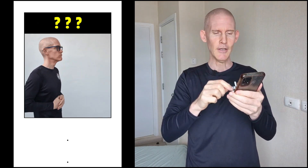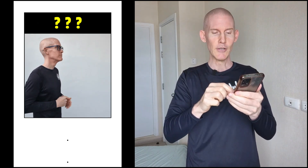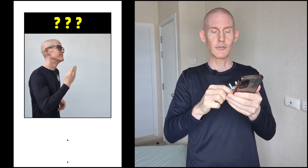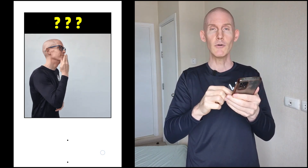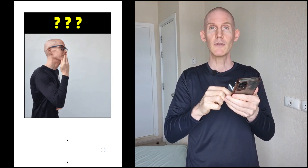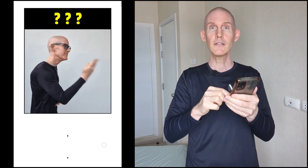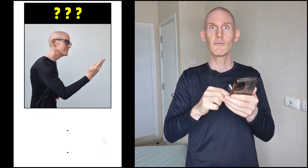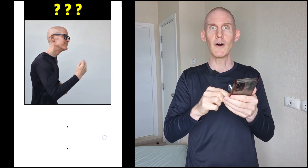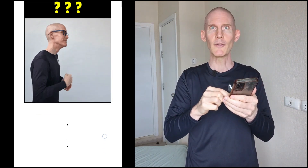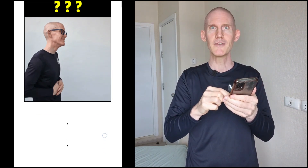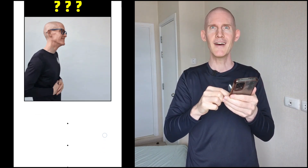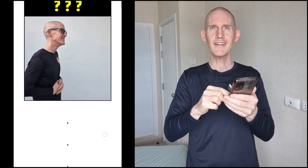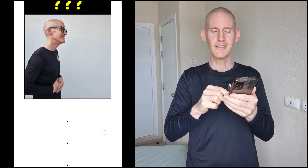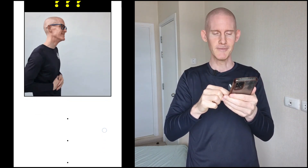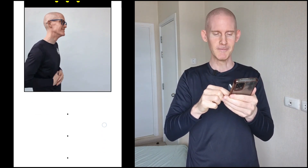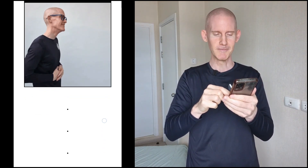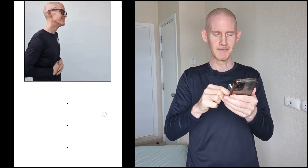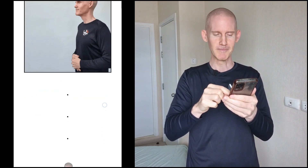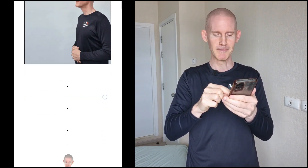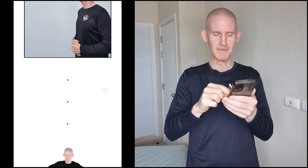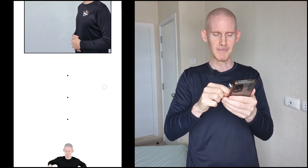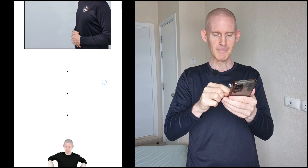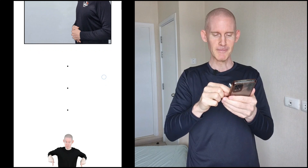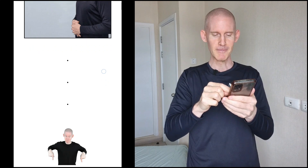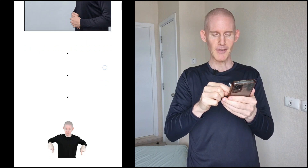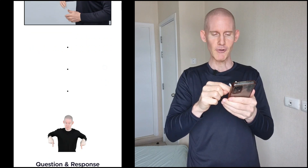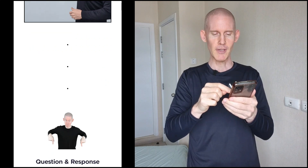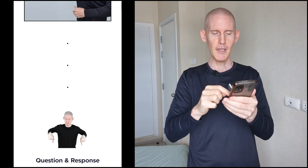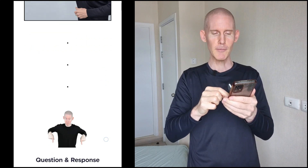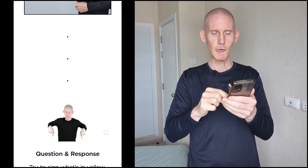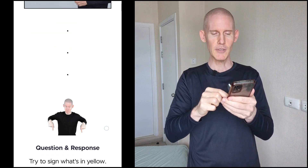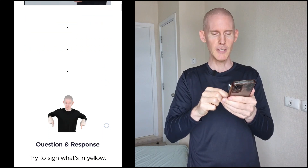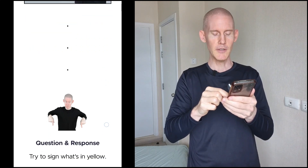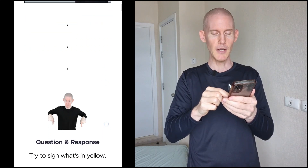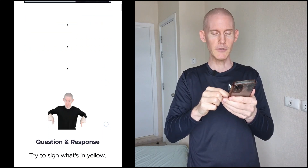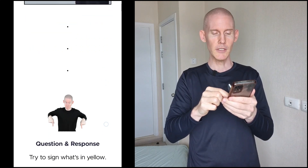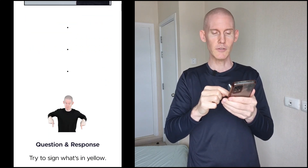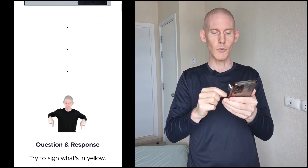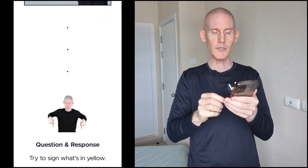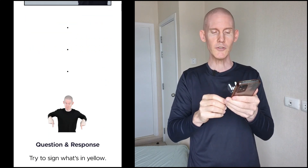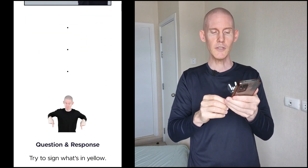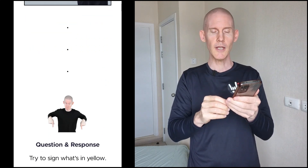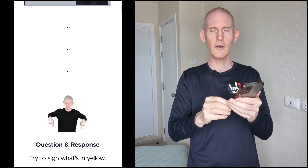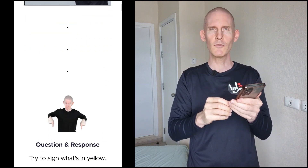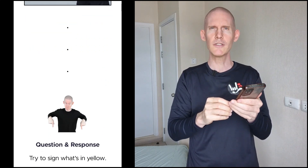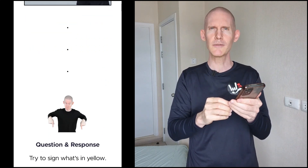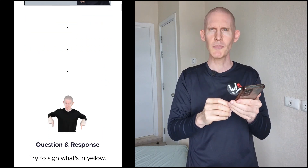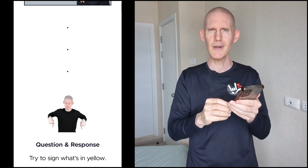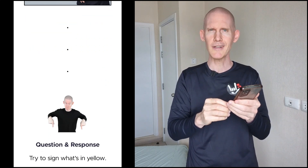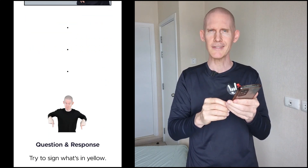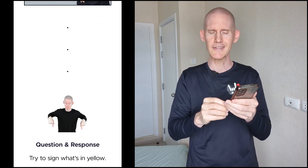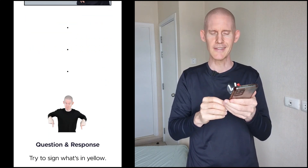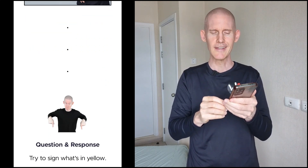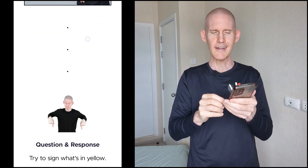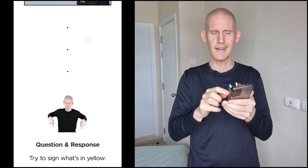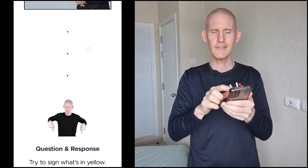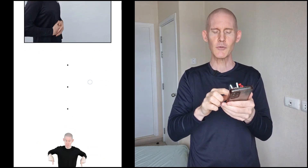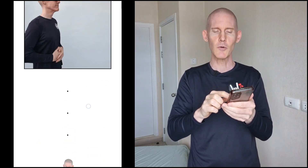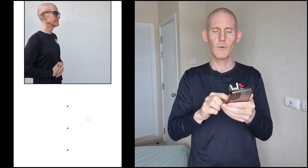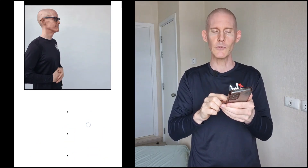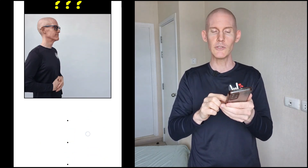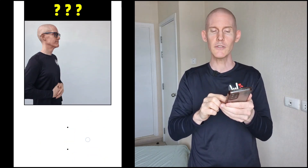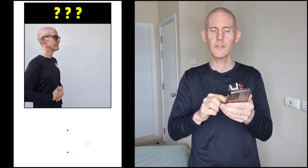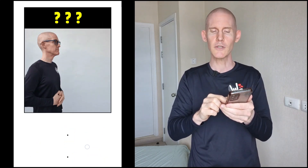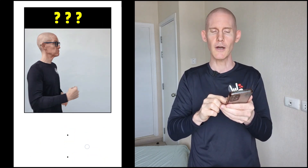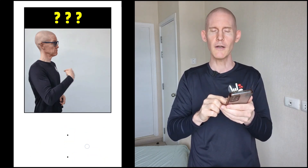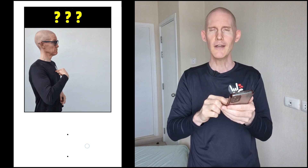Aha. So let's follow the dots. Okay, I'm pointing down. It says question and response. So